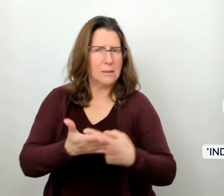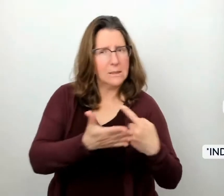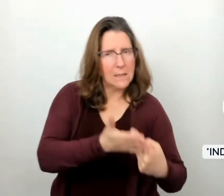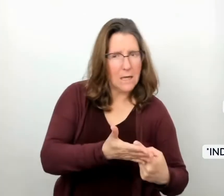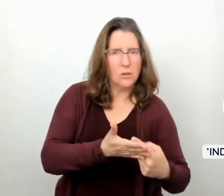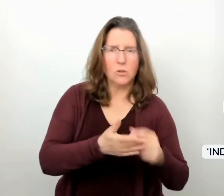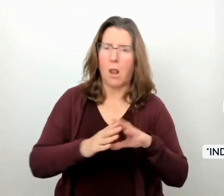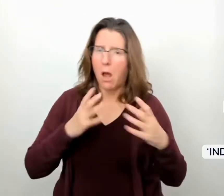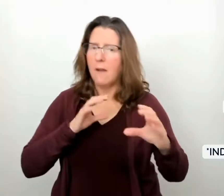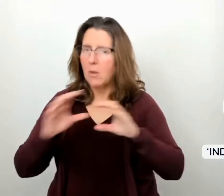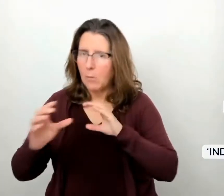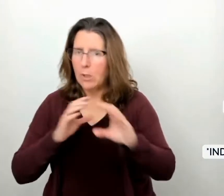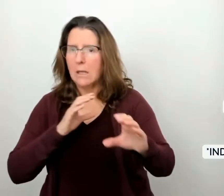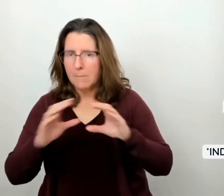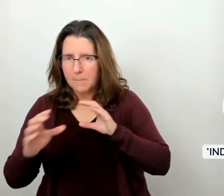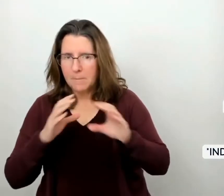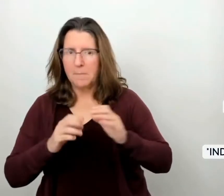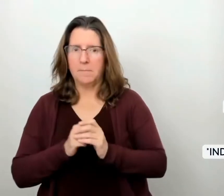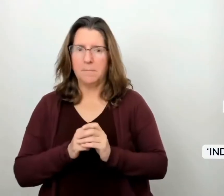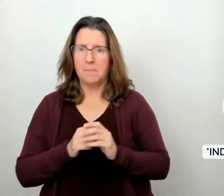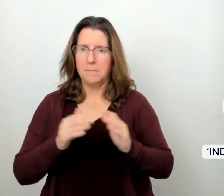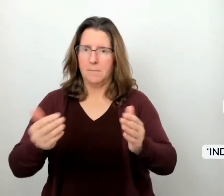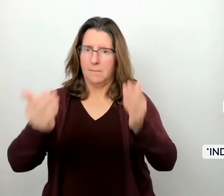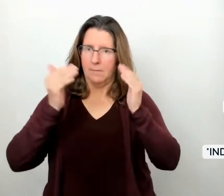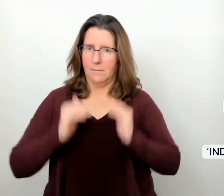discussions with peers, engaging communication skills, among others.